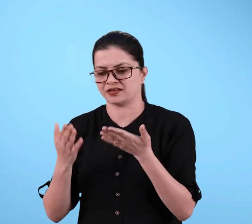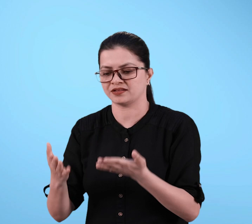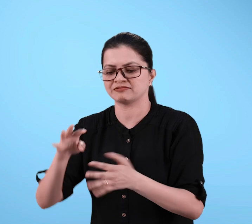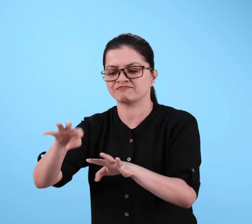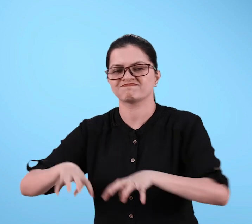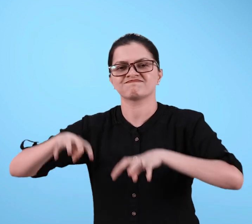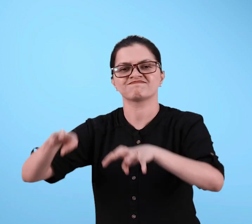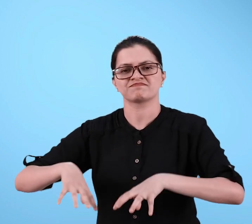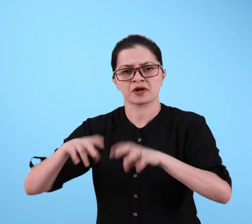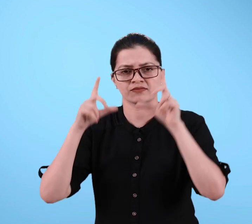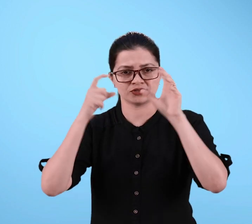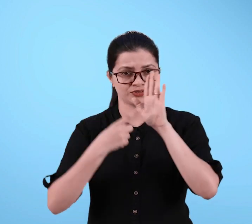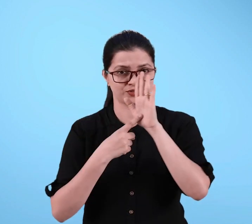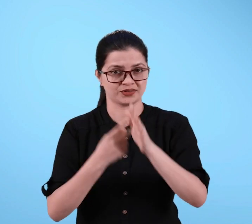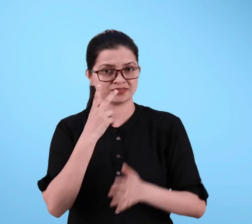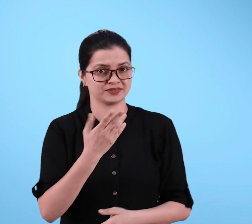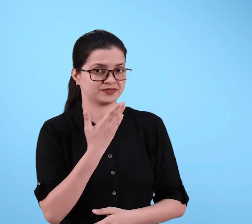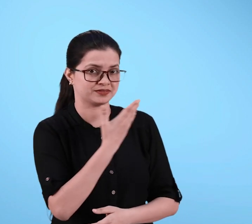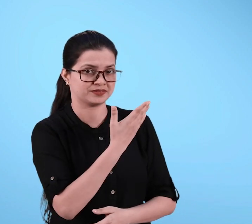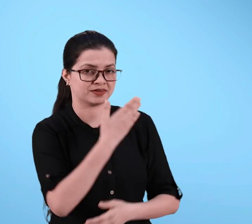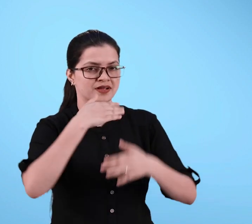As shown in figure 3.13.